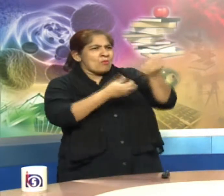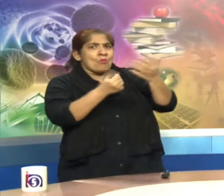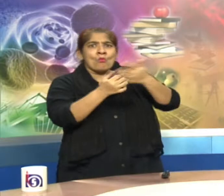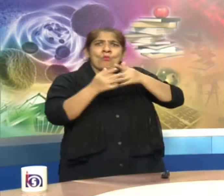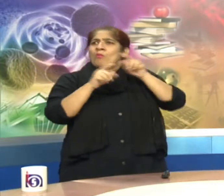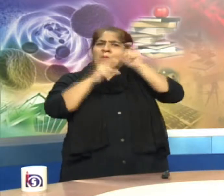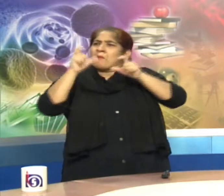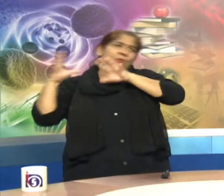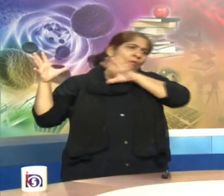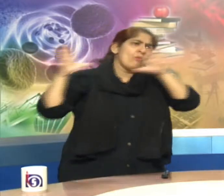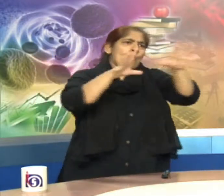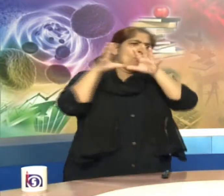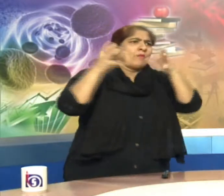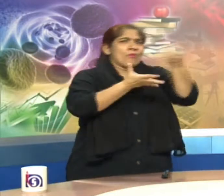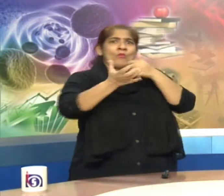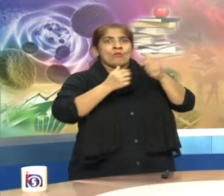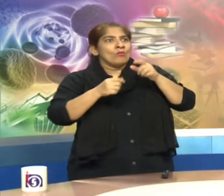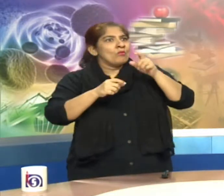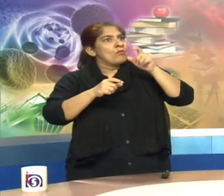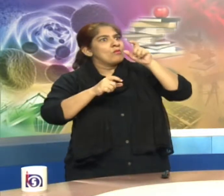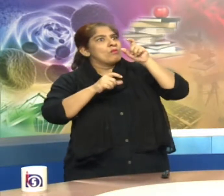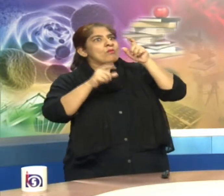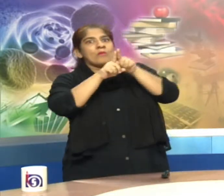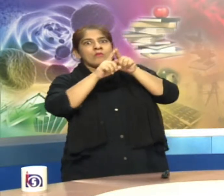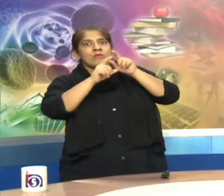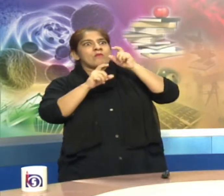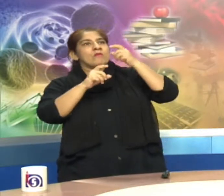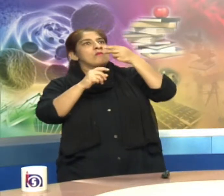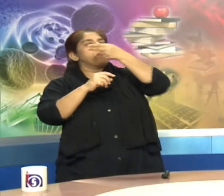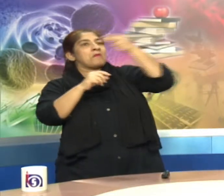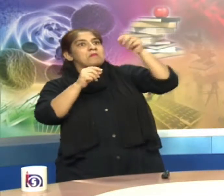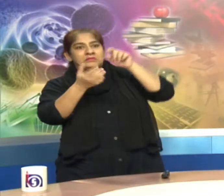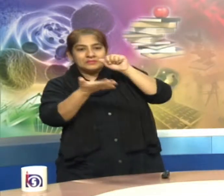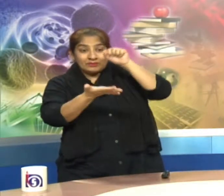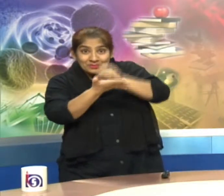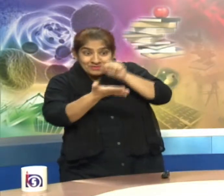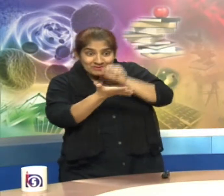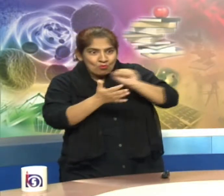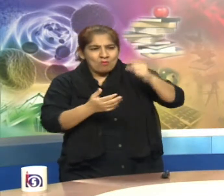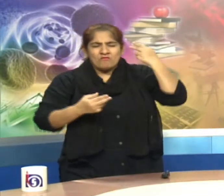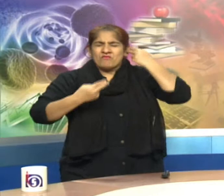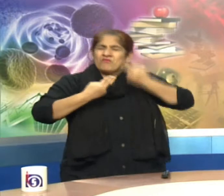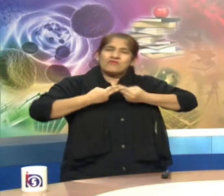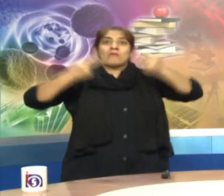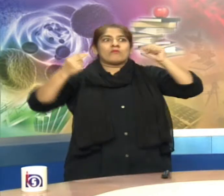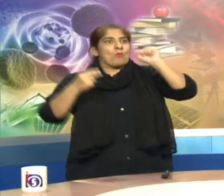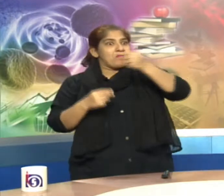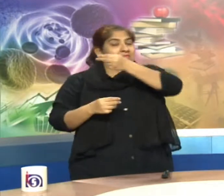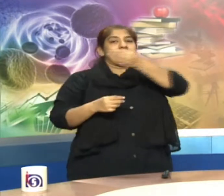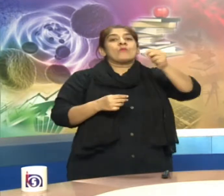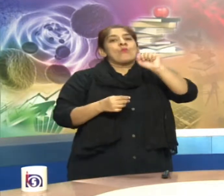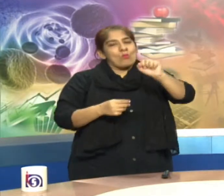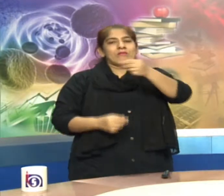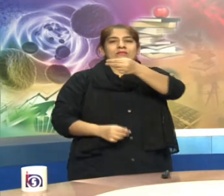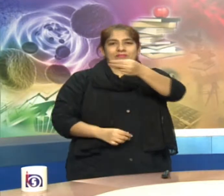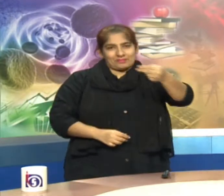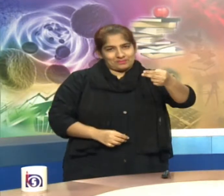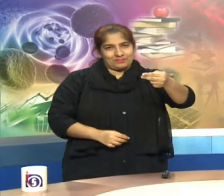Brand image. If any company is really famous and it is known to